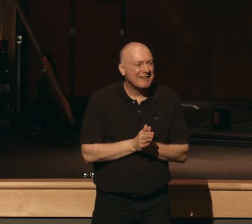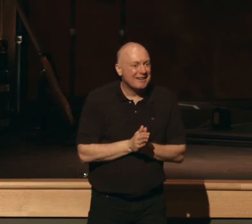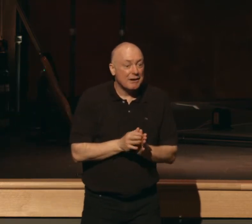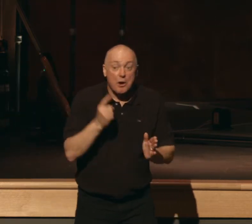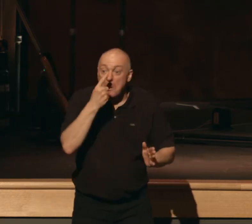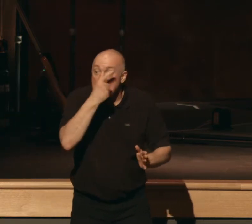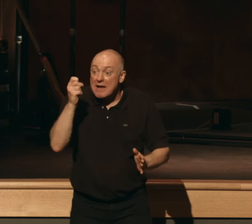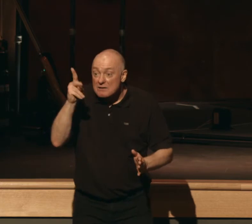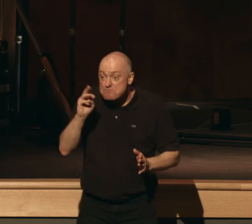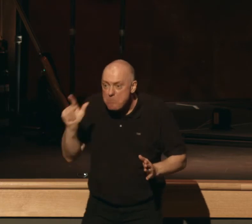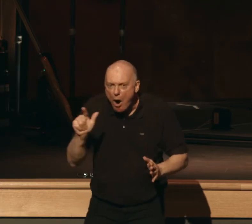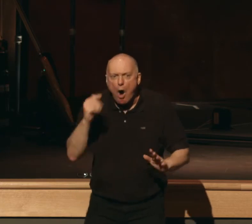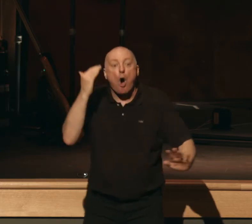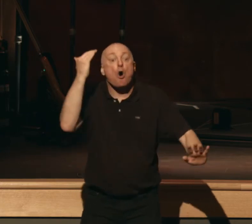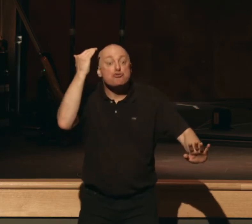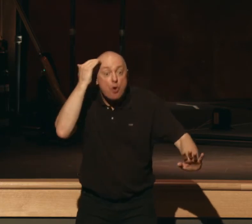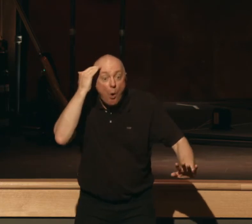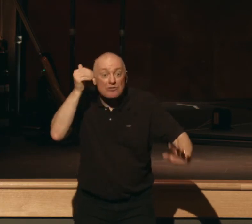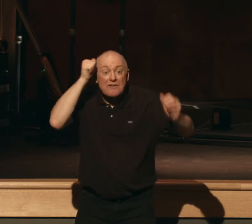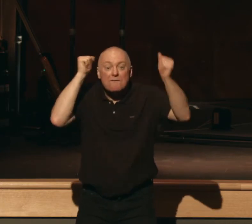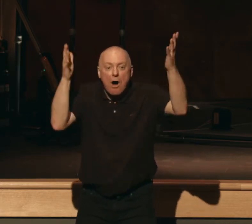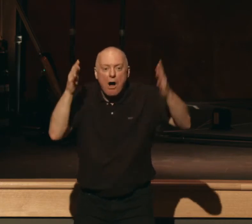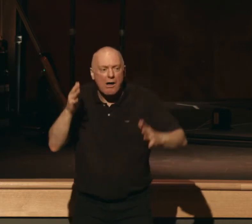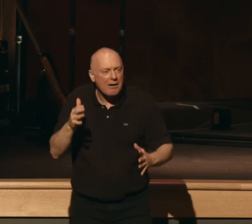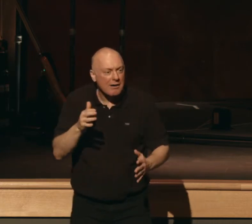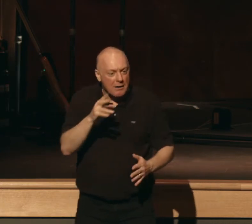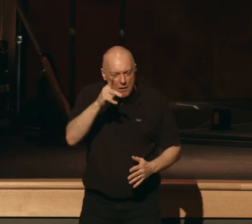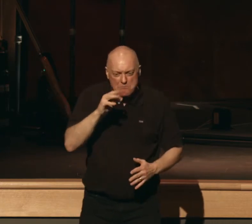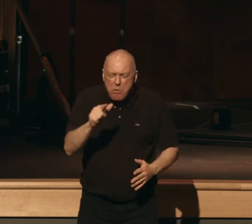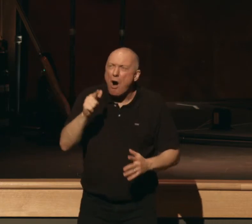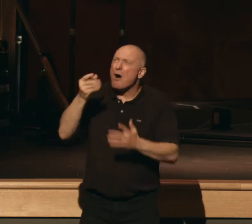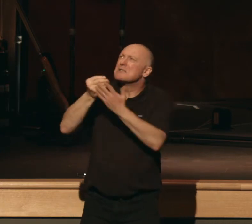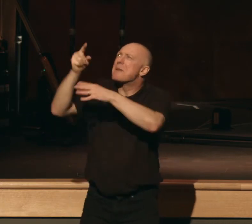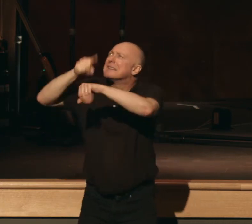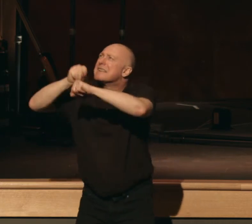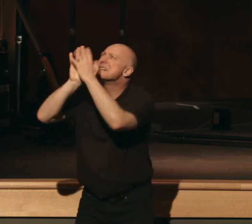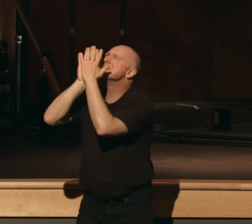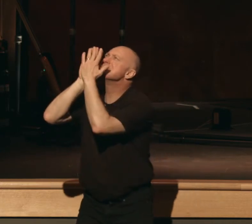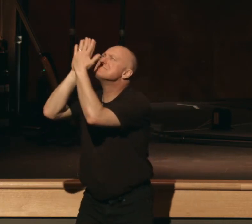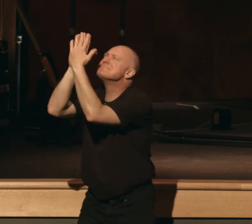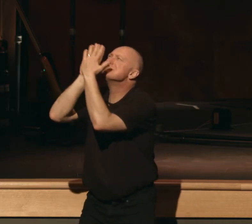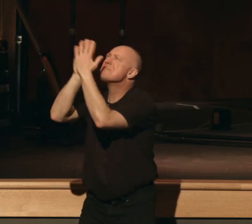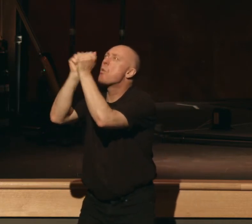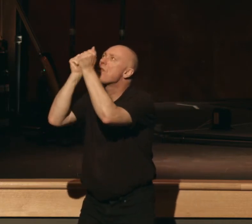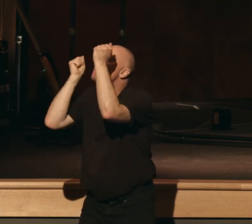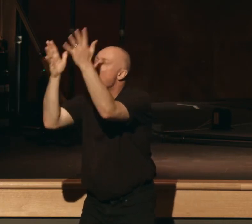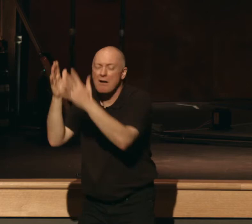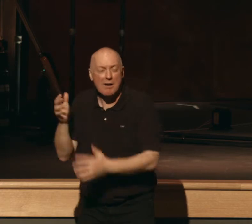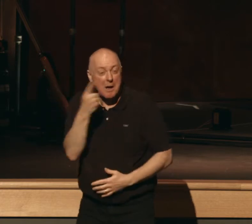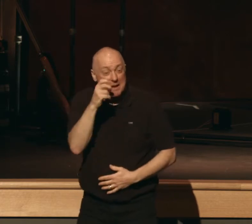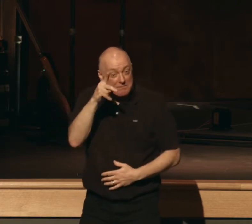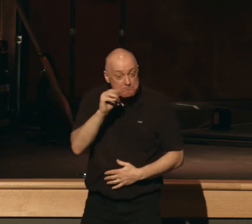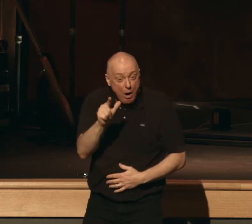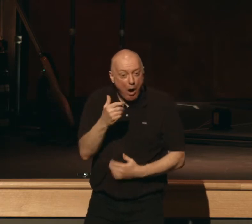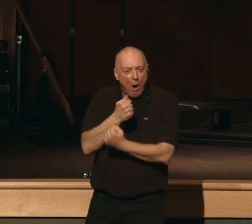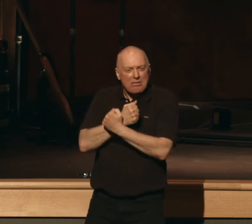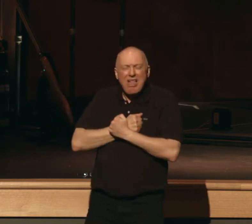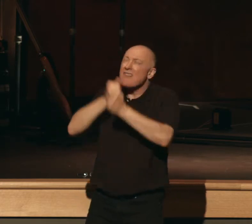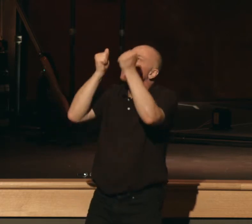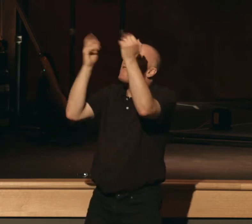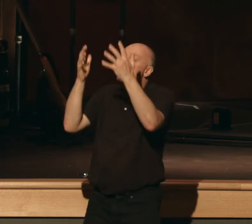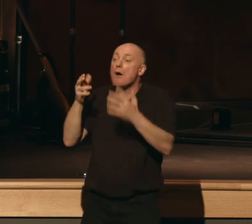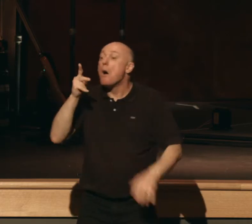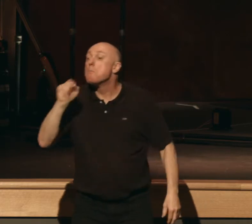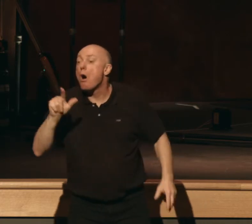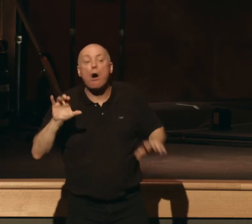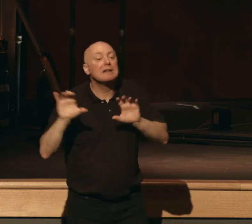And because Paul knows the Father, and because he spends time with the Father, and because he loves the Father, here's